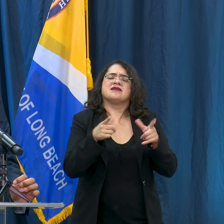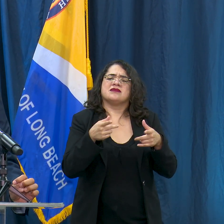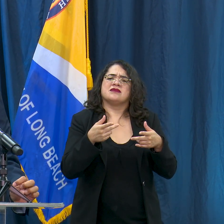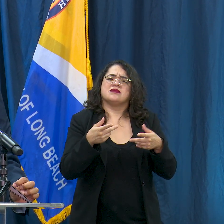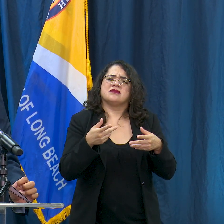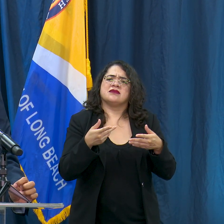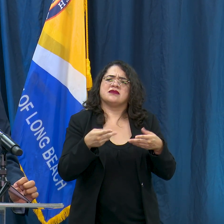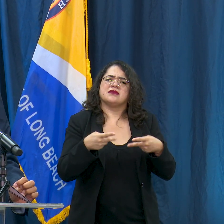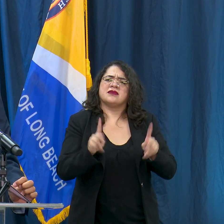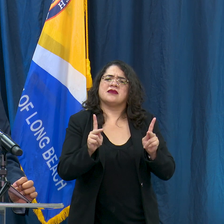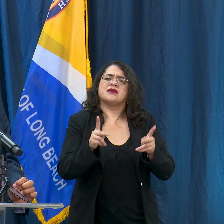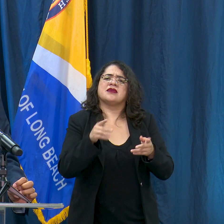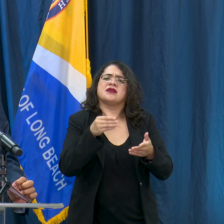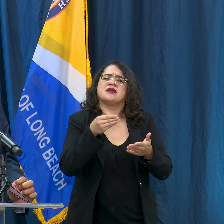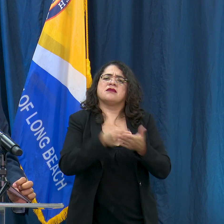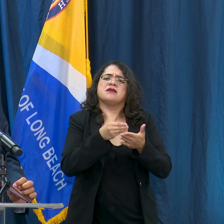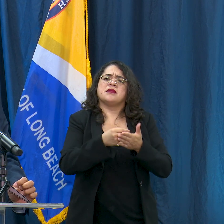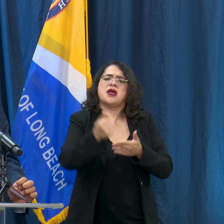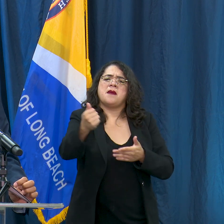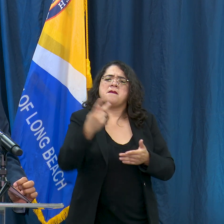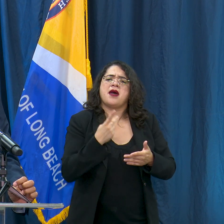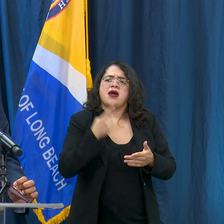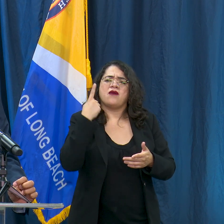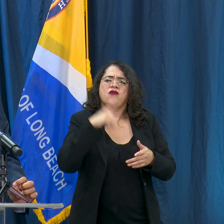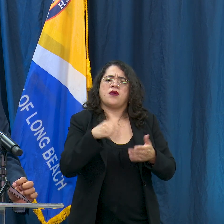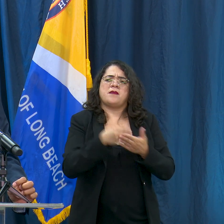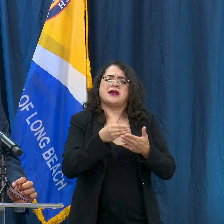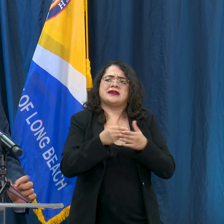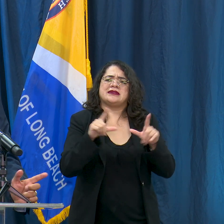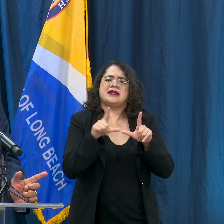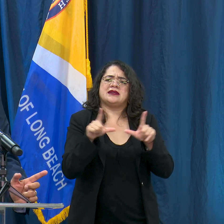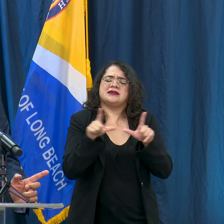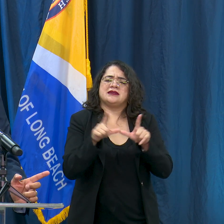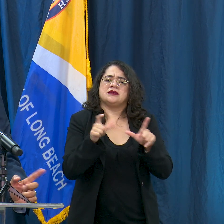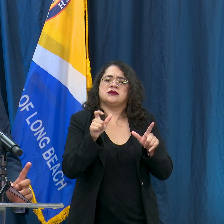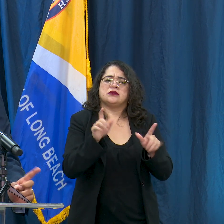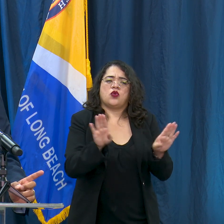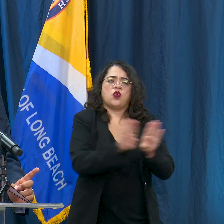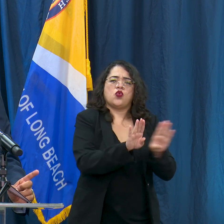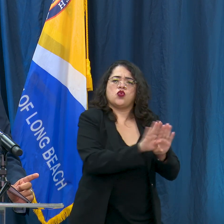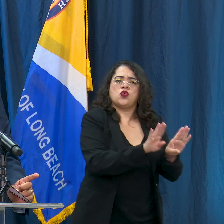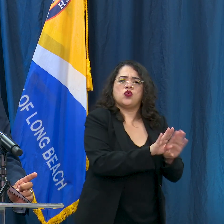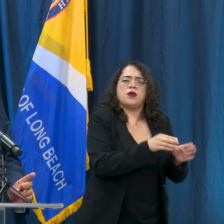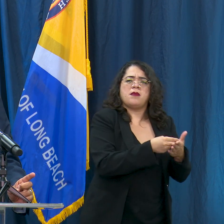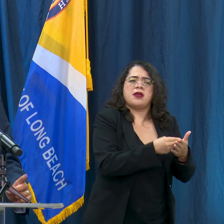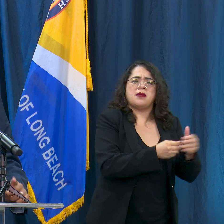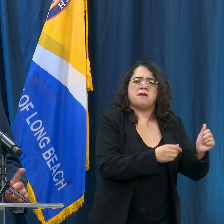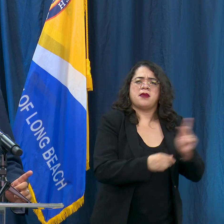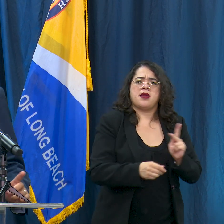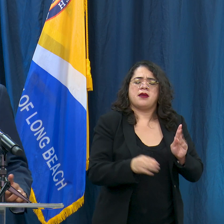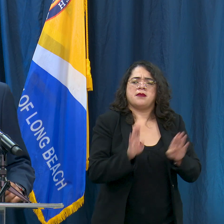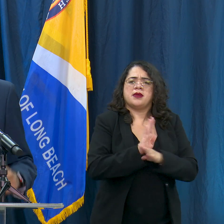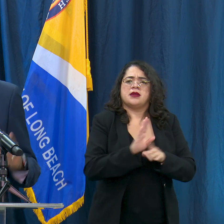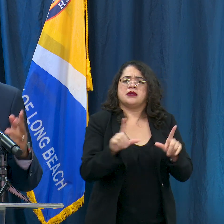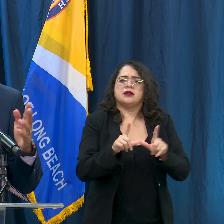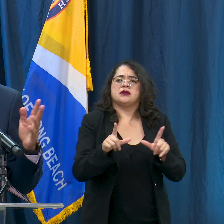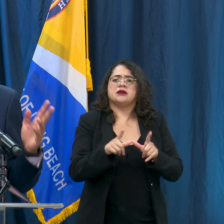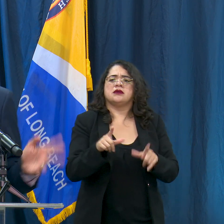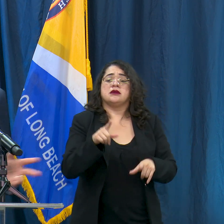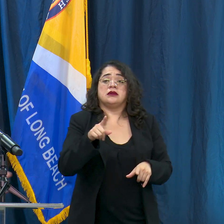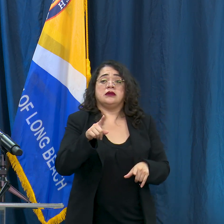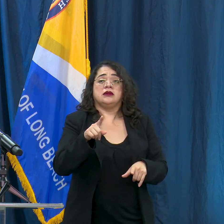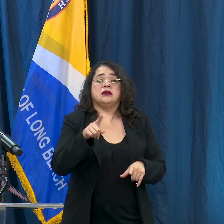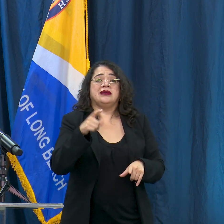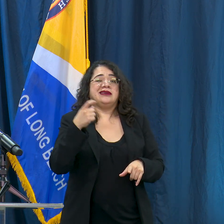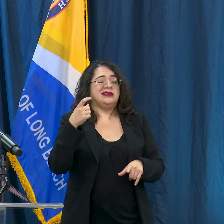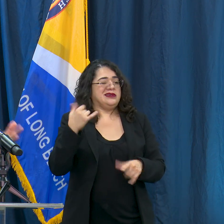any business licensing refunds or assistance for those businesses that have been closed? Yes, and I think that is either with just in front of